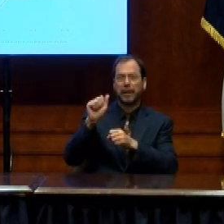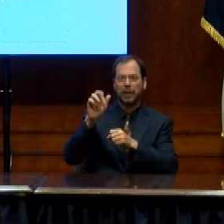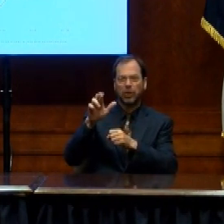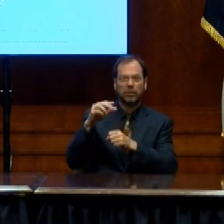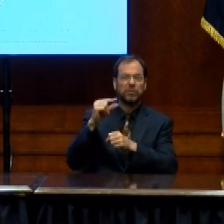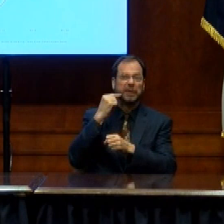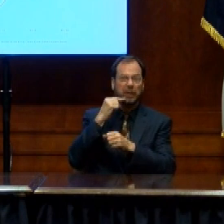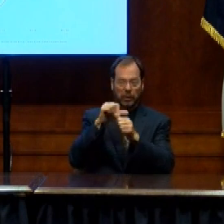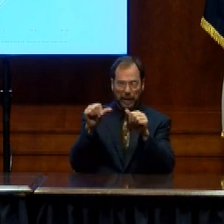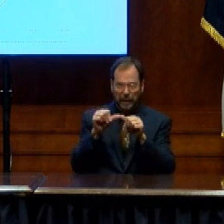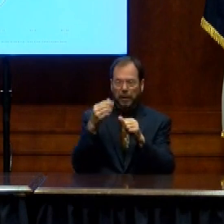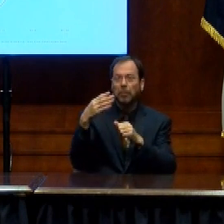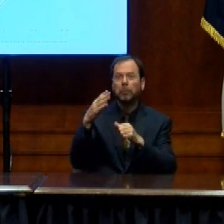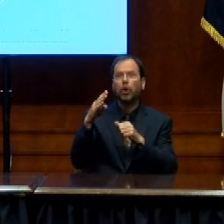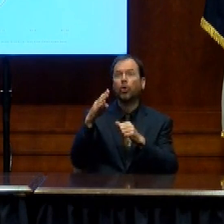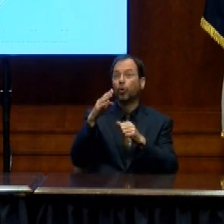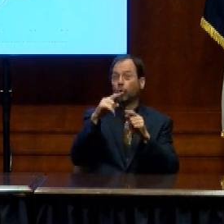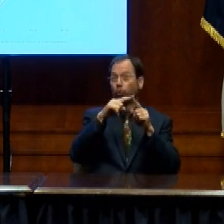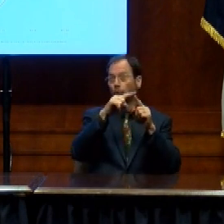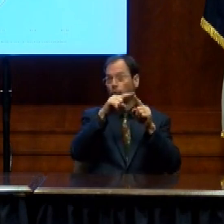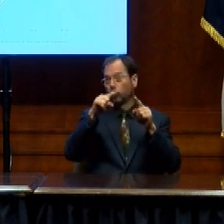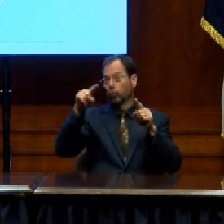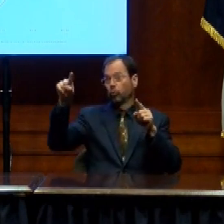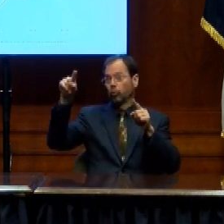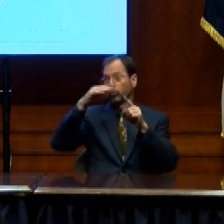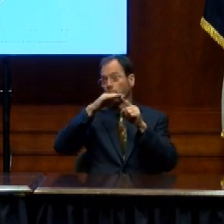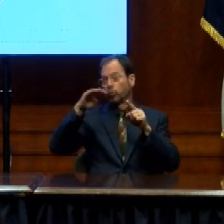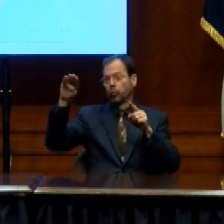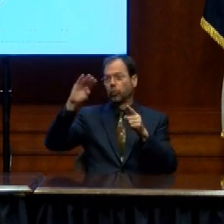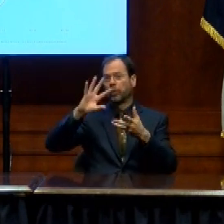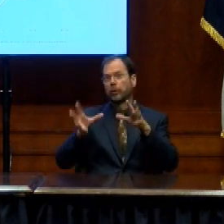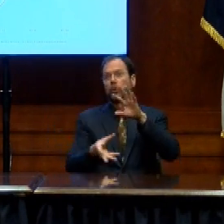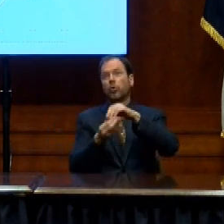blue line, again, the blue line are the total number of new